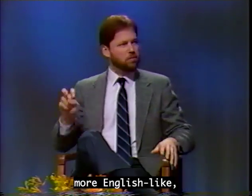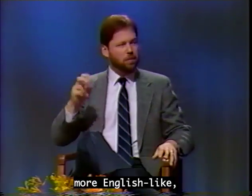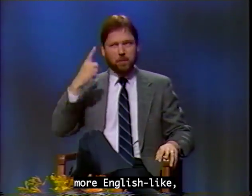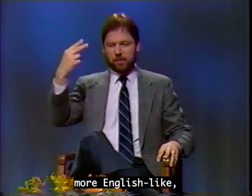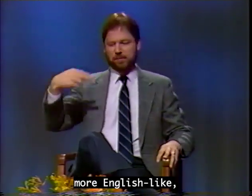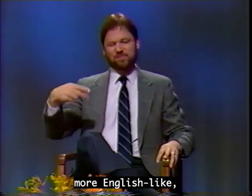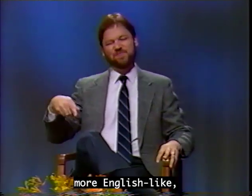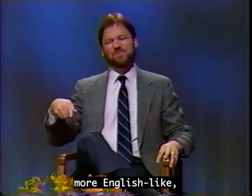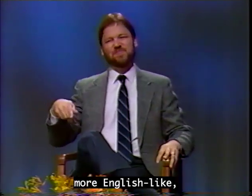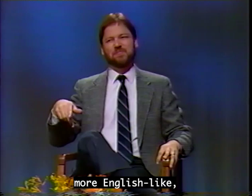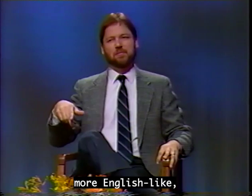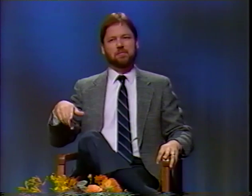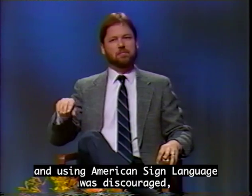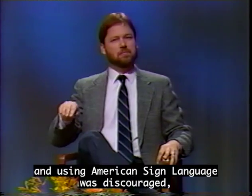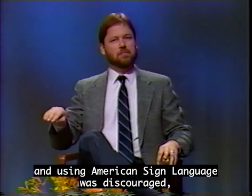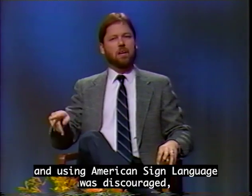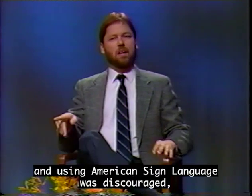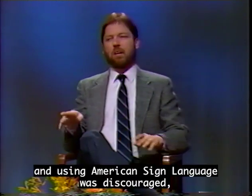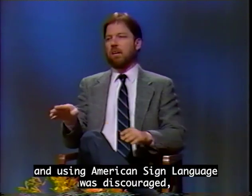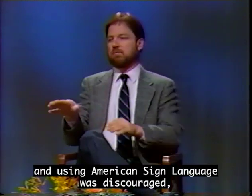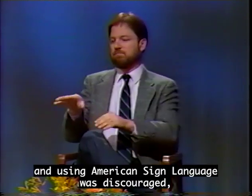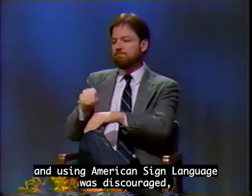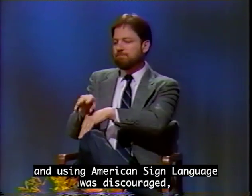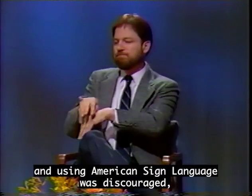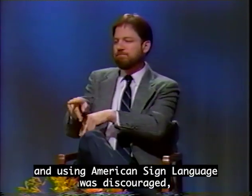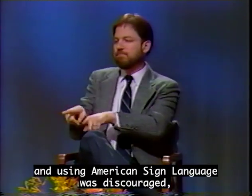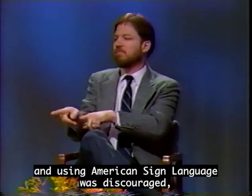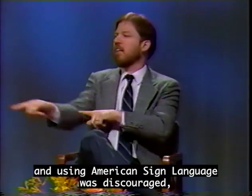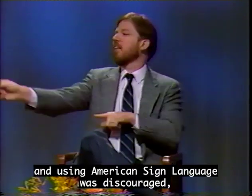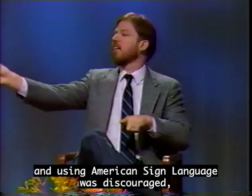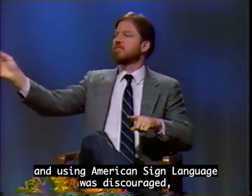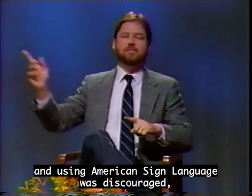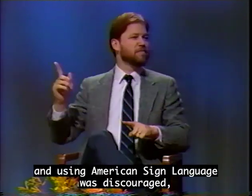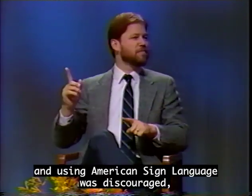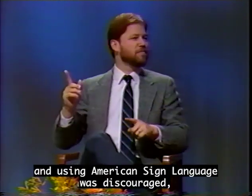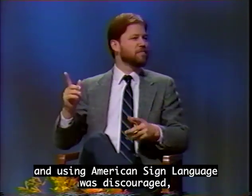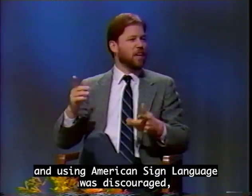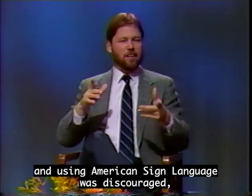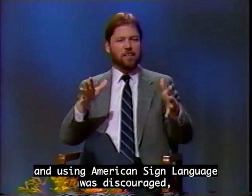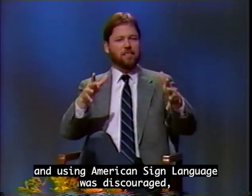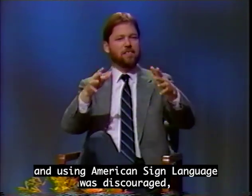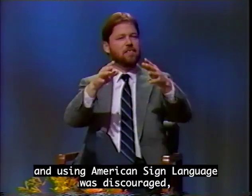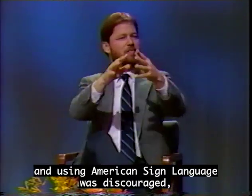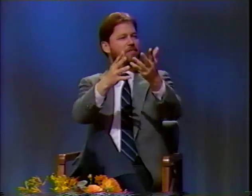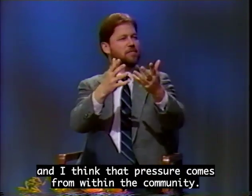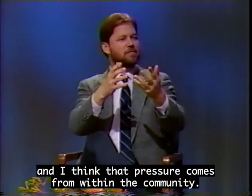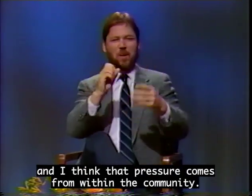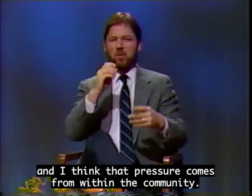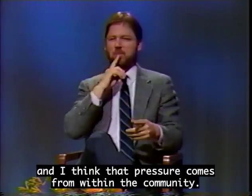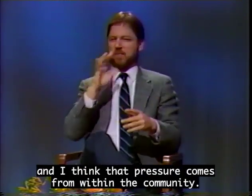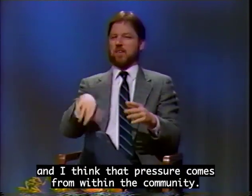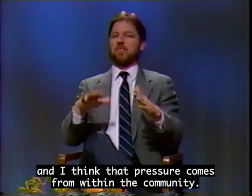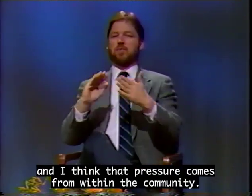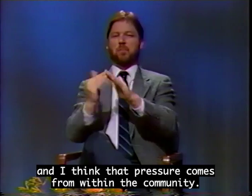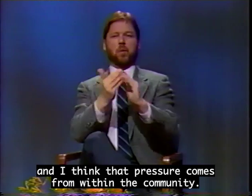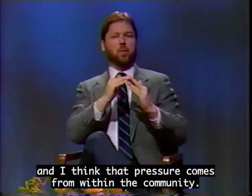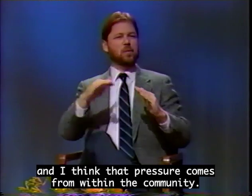sign more English-like, and using American Sign Language was discouraged. And I